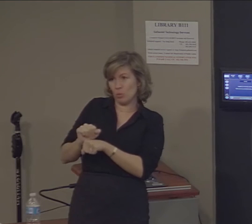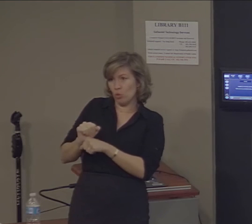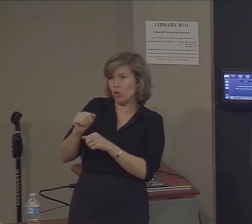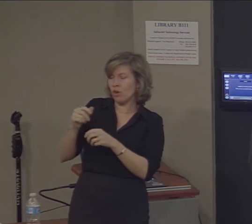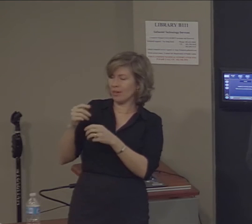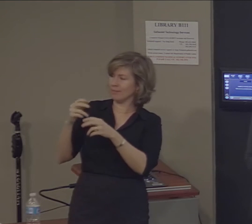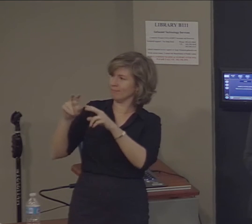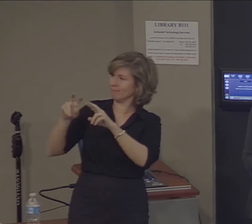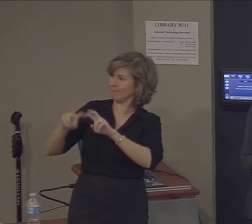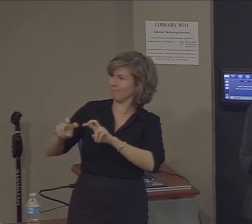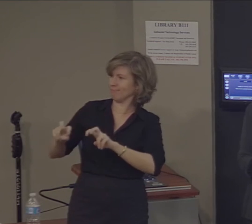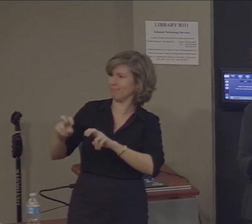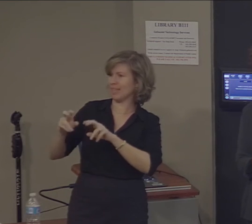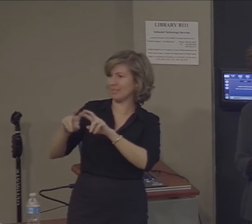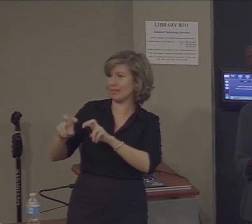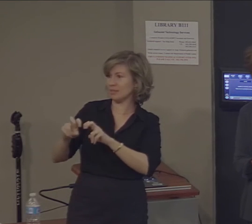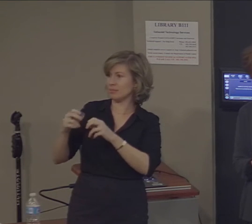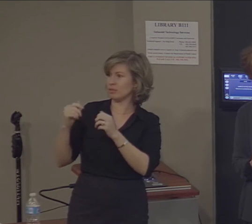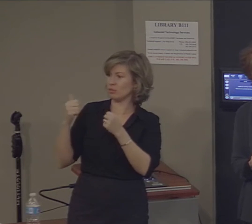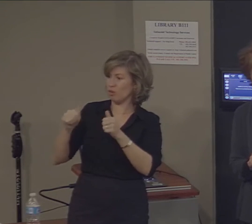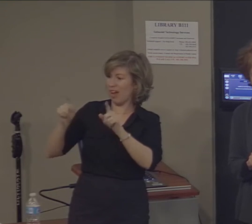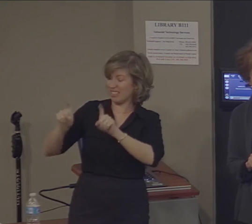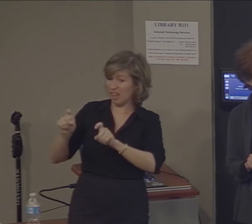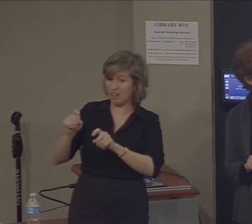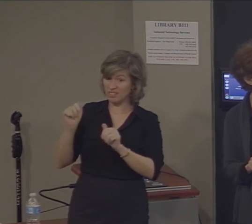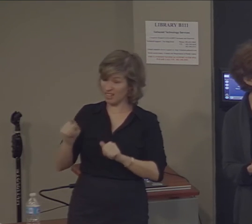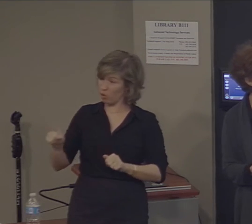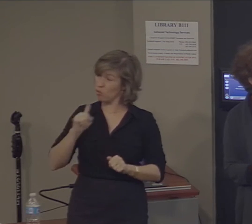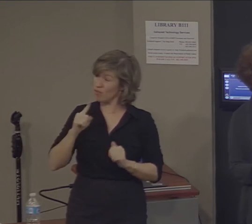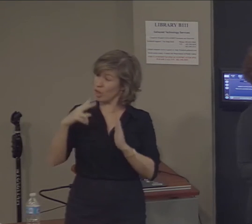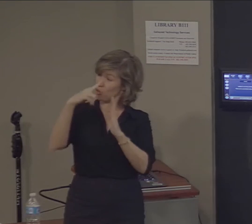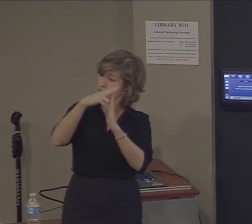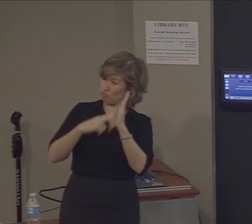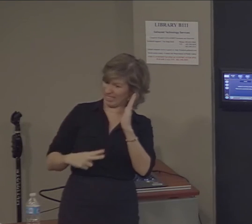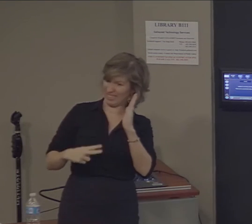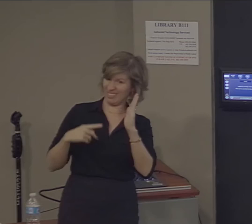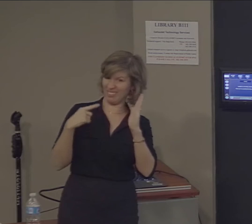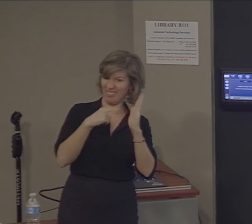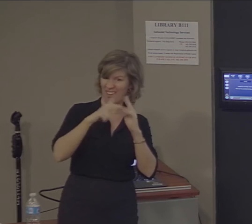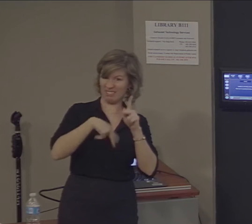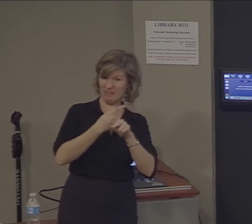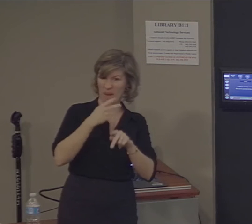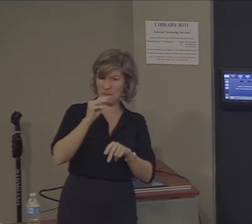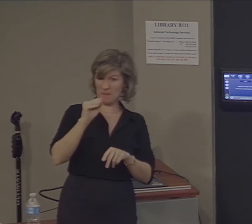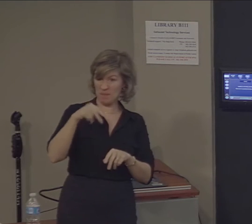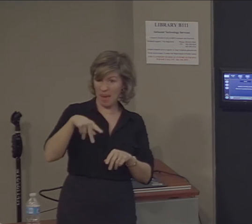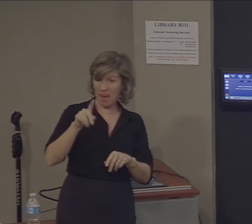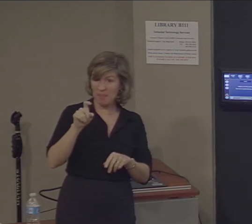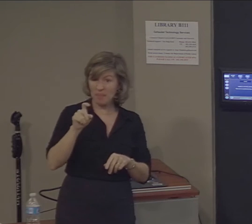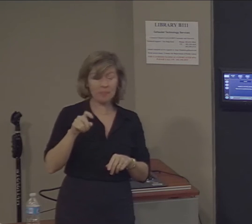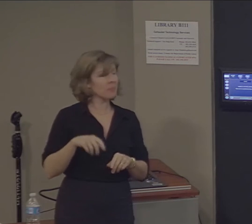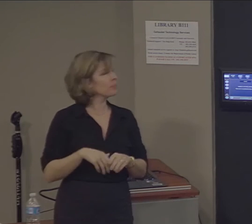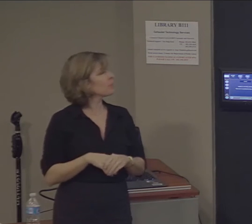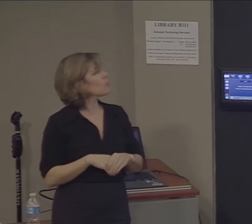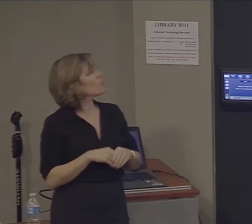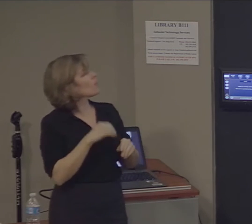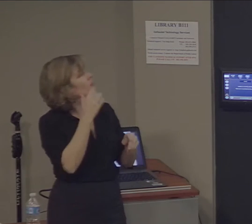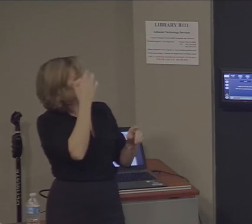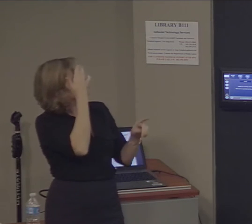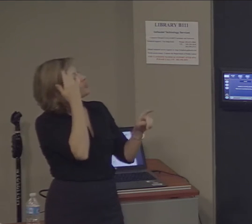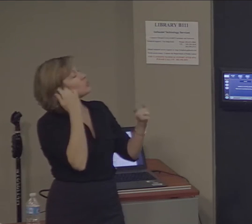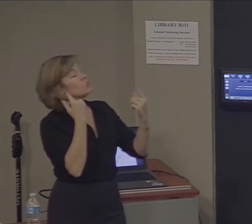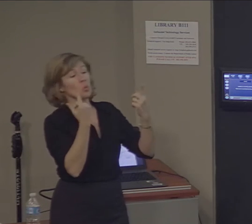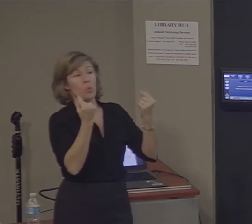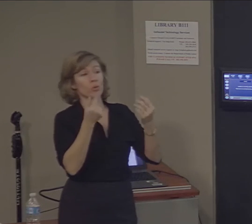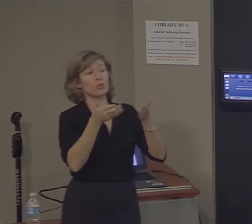way to test whether or not people can really read topological maps. So here the task is, you look at the circle,